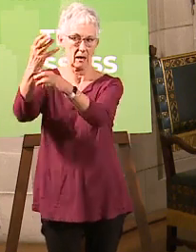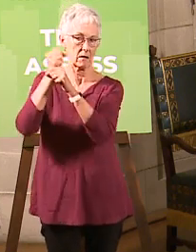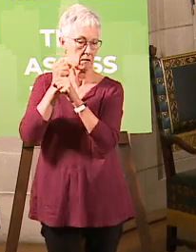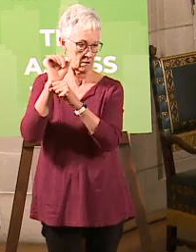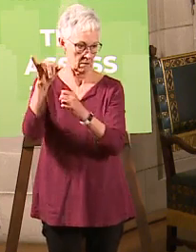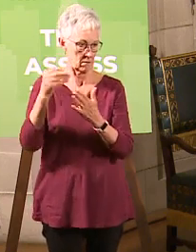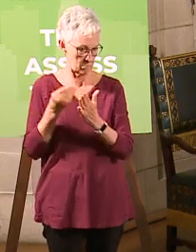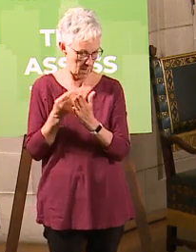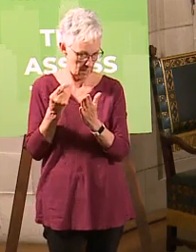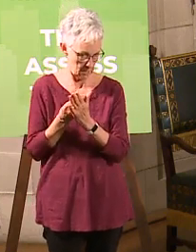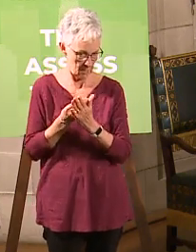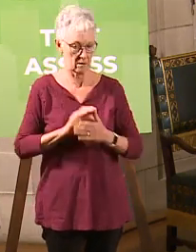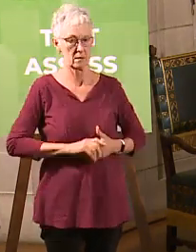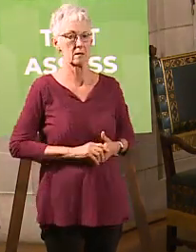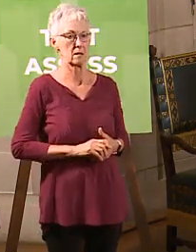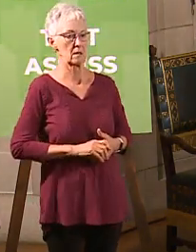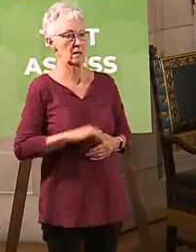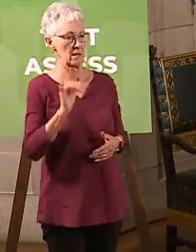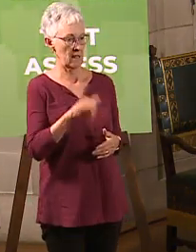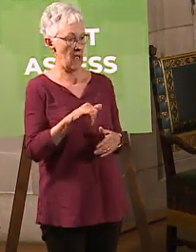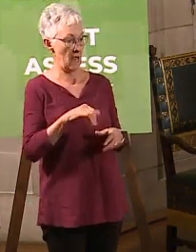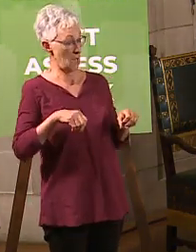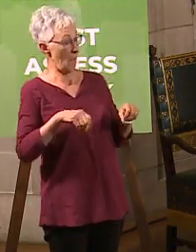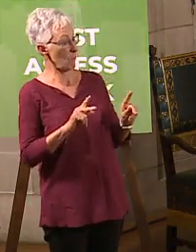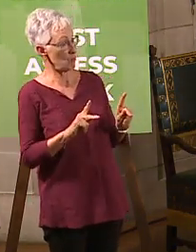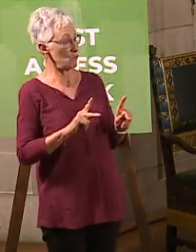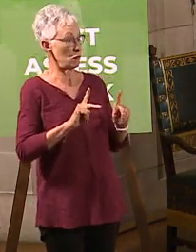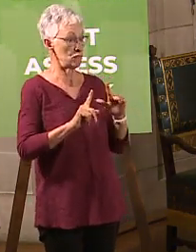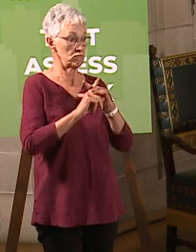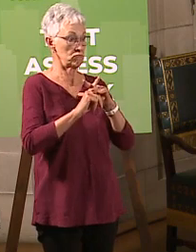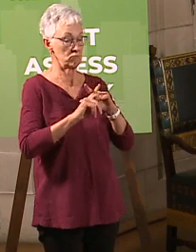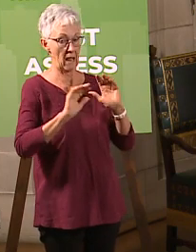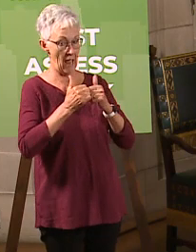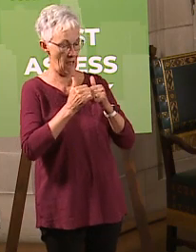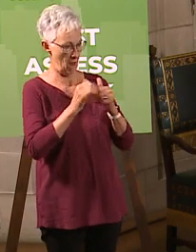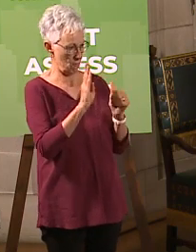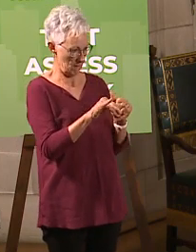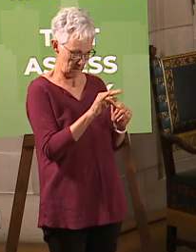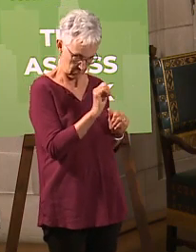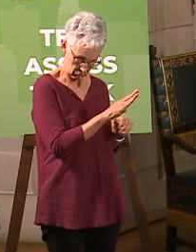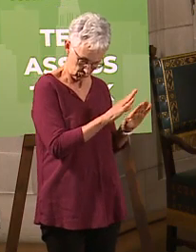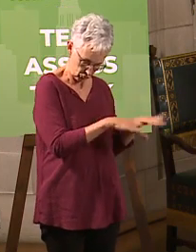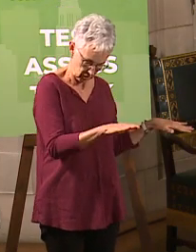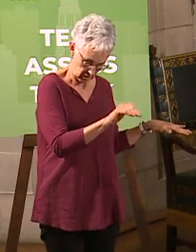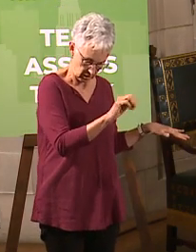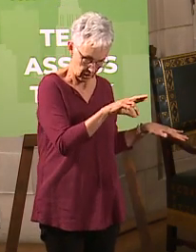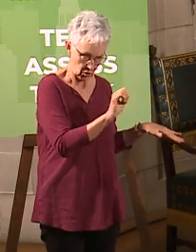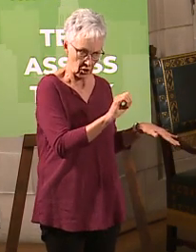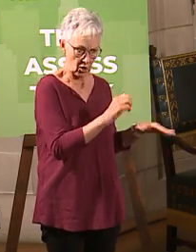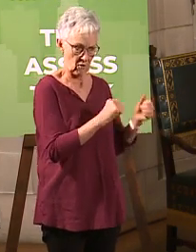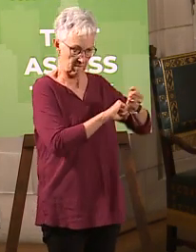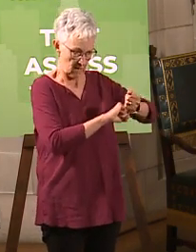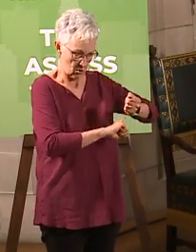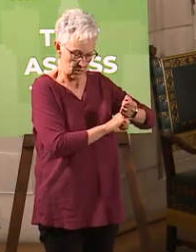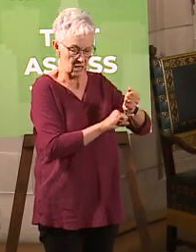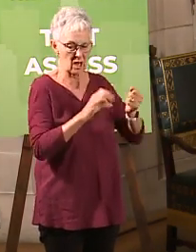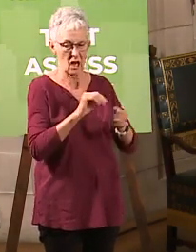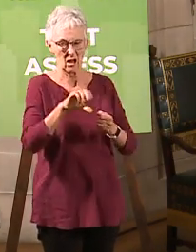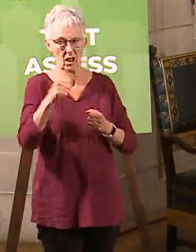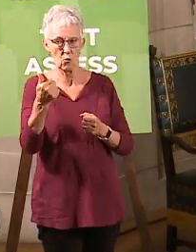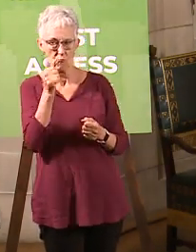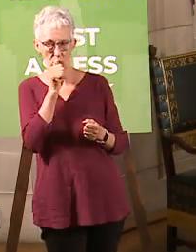care providers, child care centers, and assist families in finding high-quality licensed child care. First, the